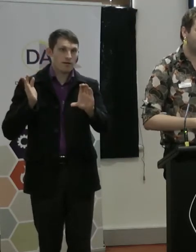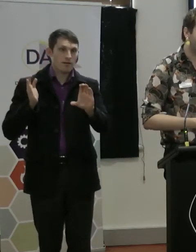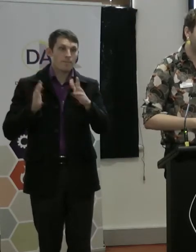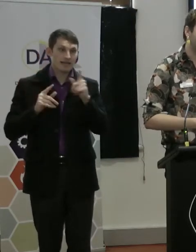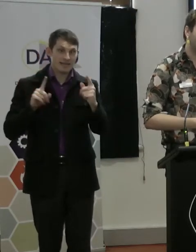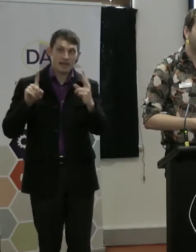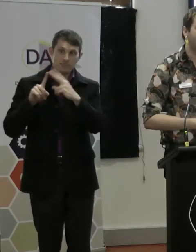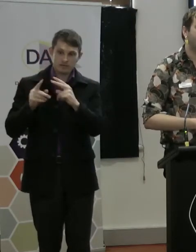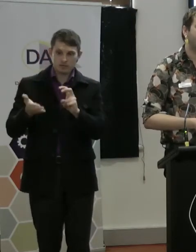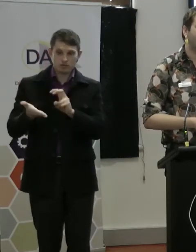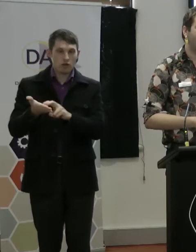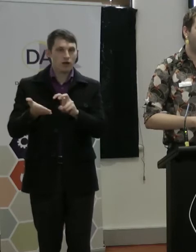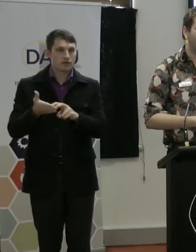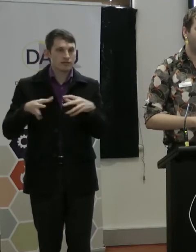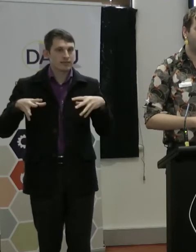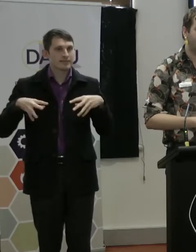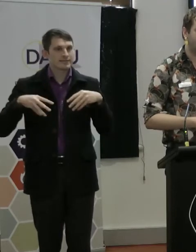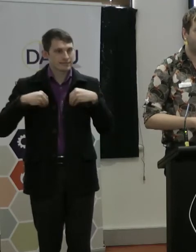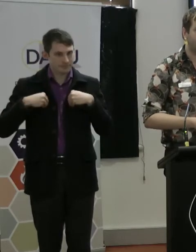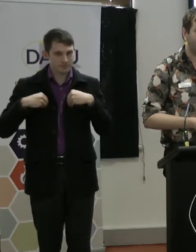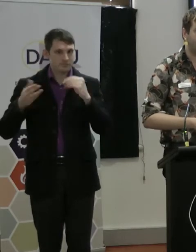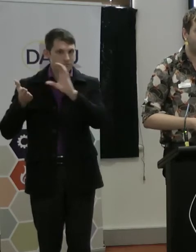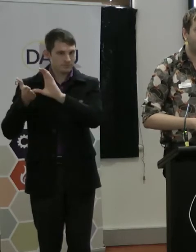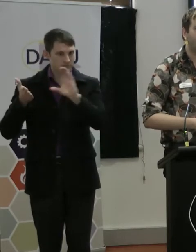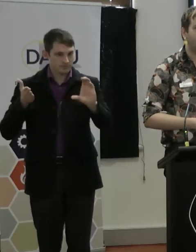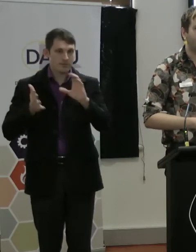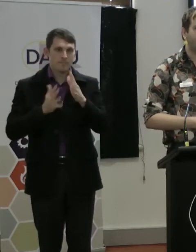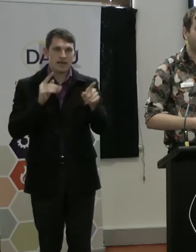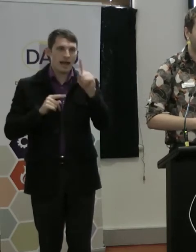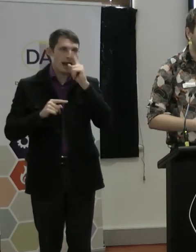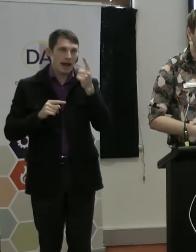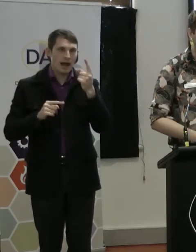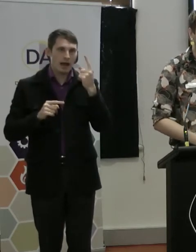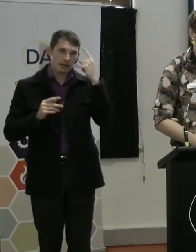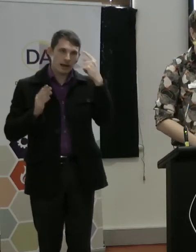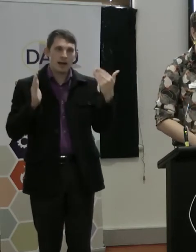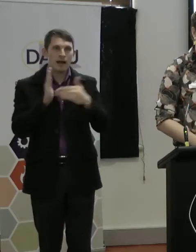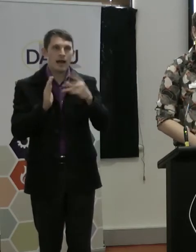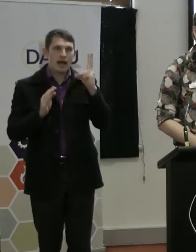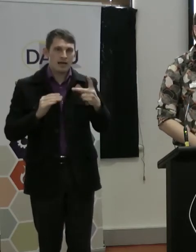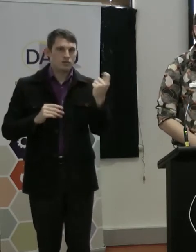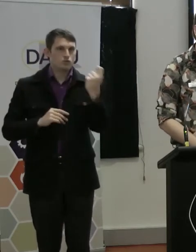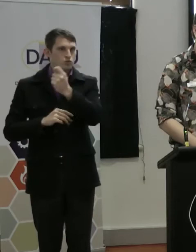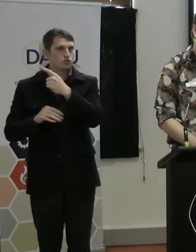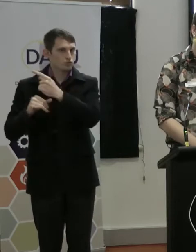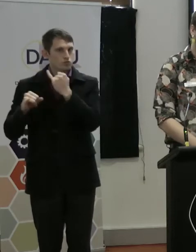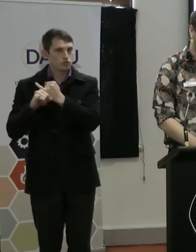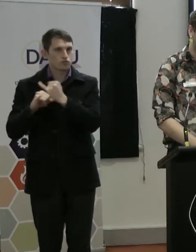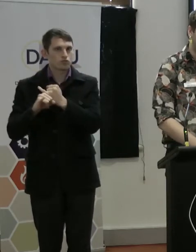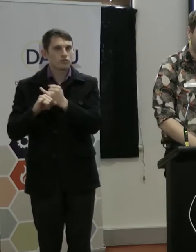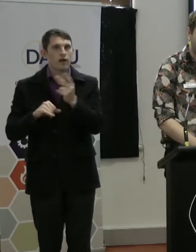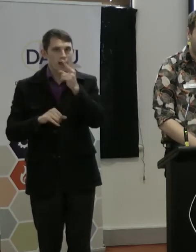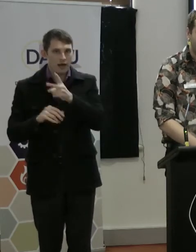sign an acceptance document that says that they can't bring any further claims against the institution or institutions for the abuse that